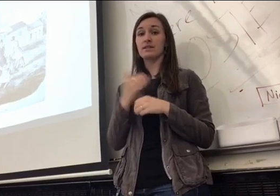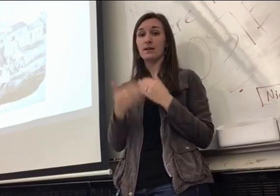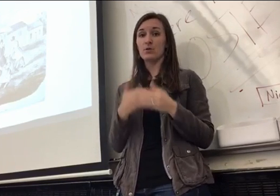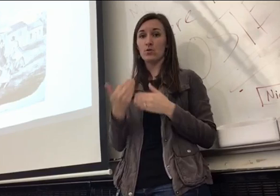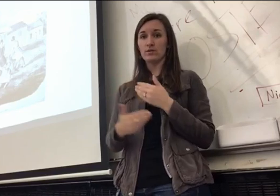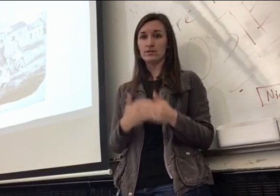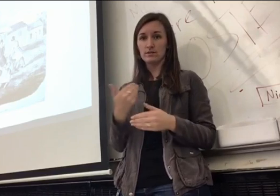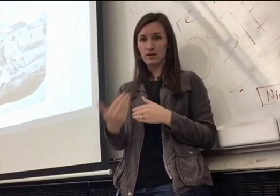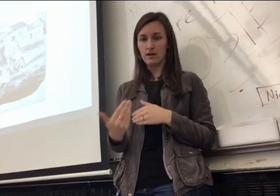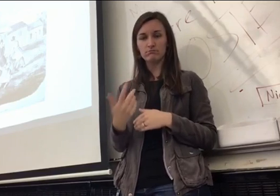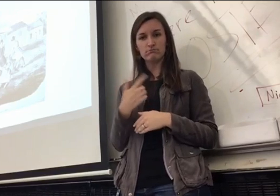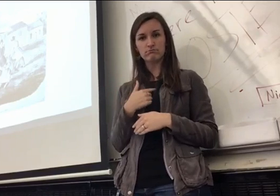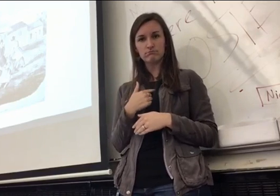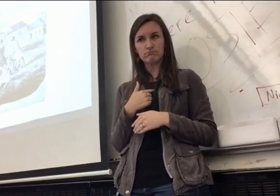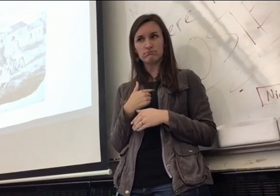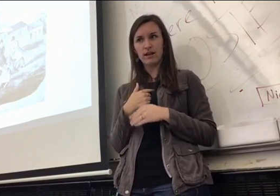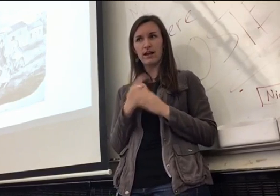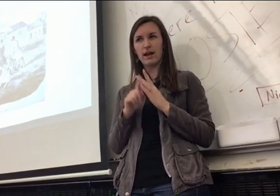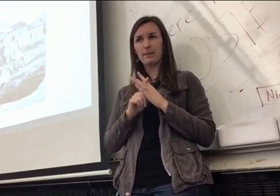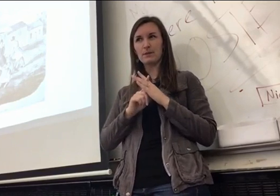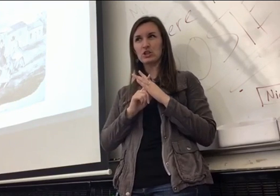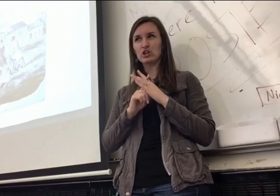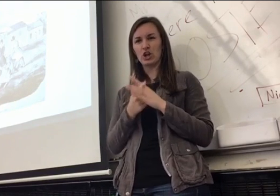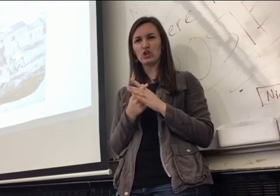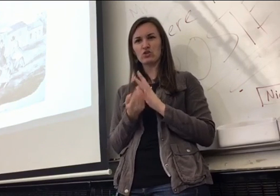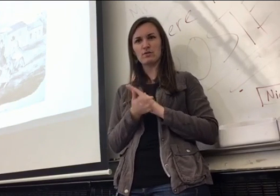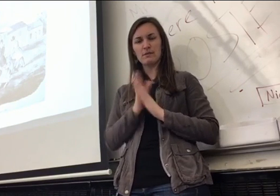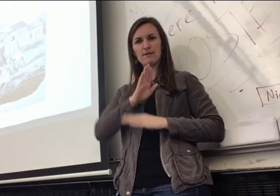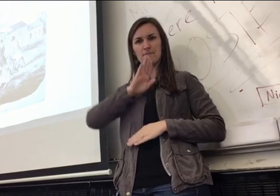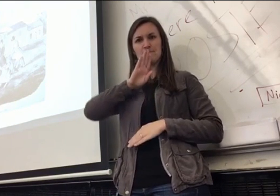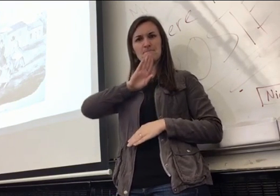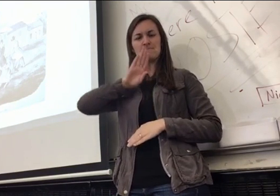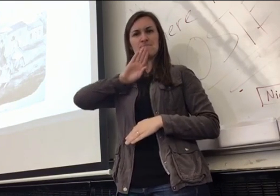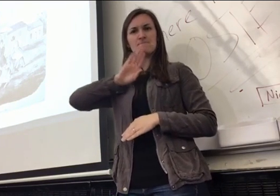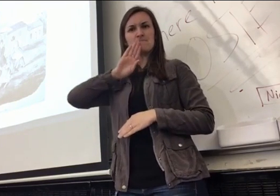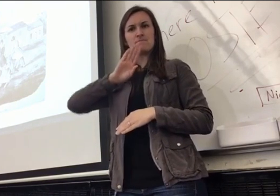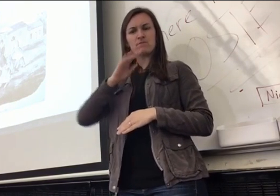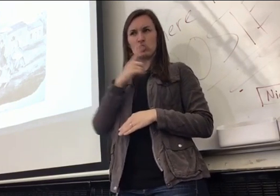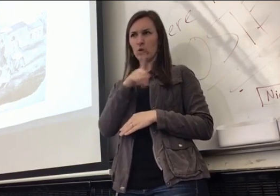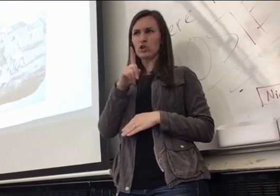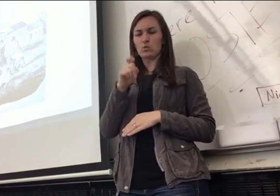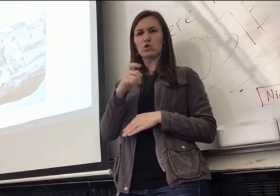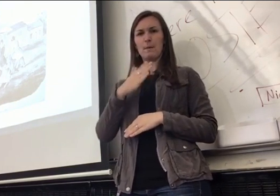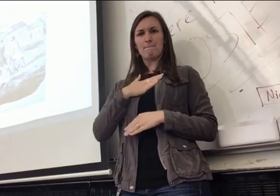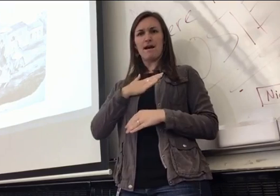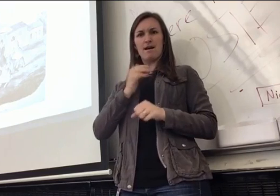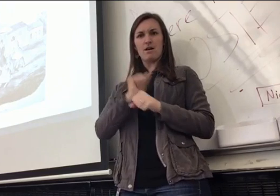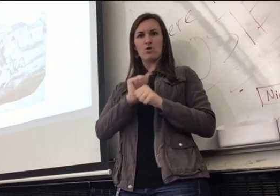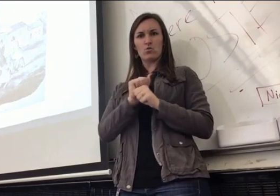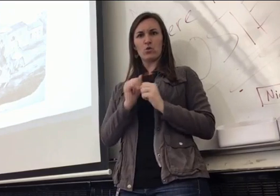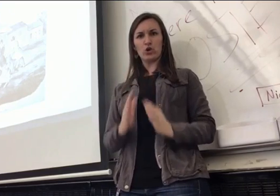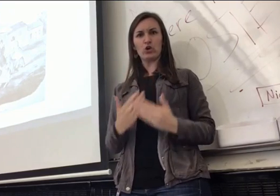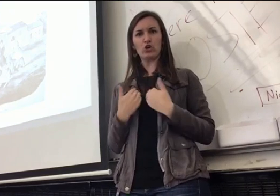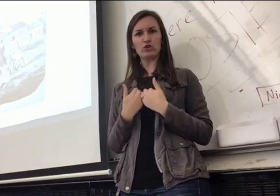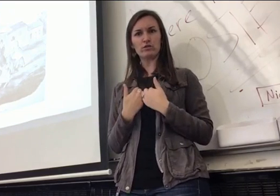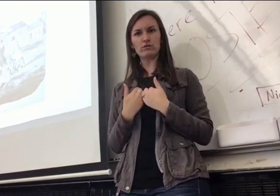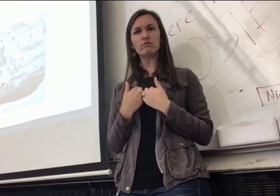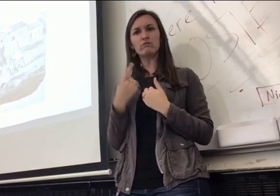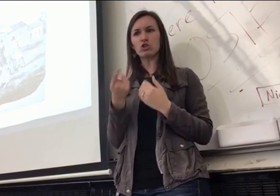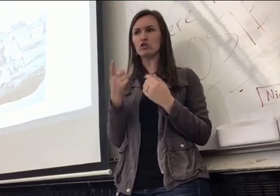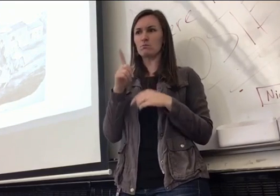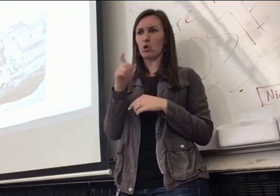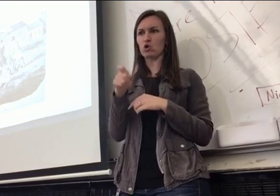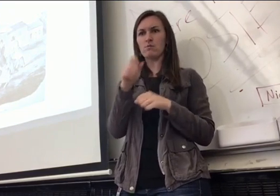goes on, I'm starting to get more and more frustrated. You guys are supposed to be my workers, right? You're supposed to be out in the fields making